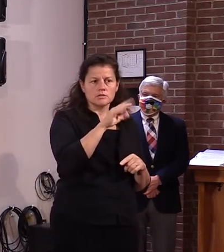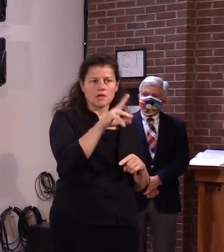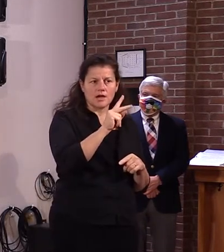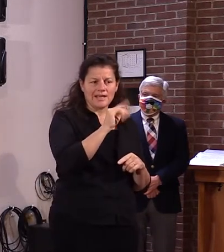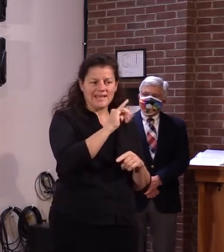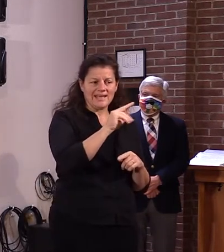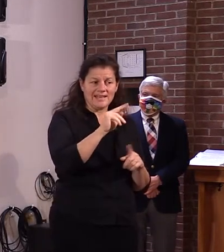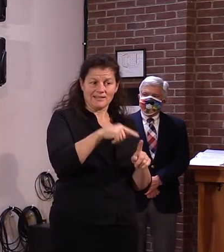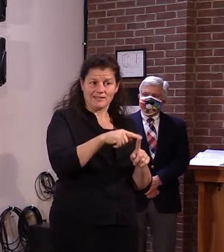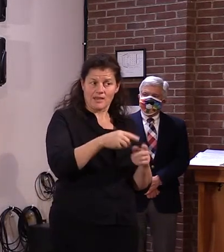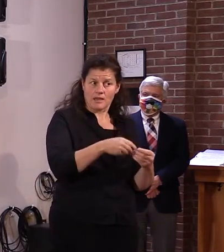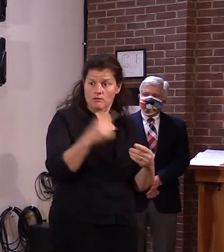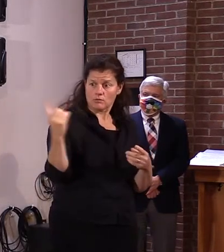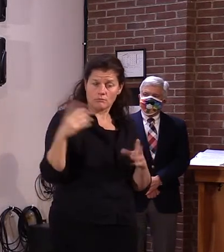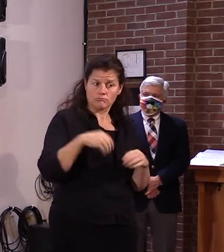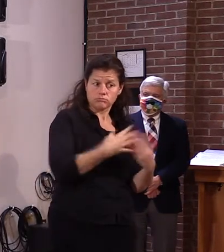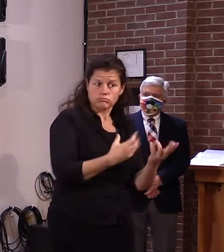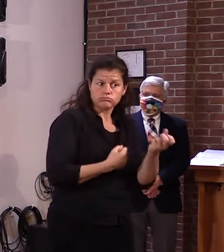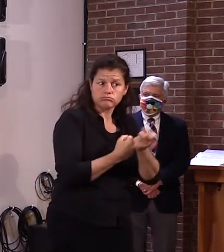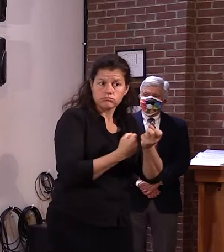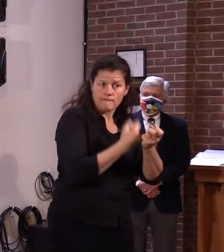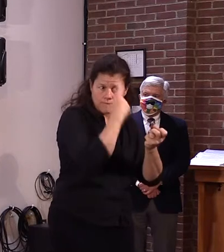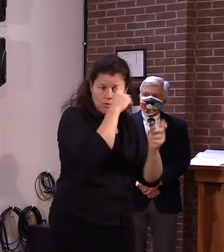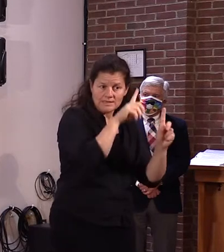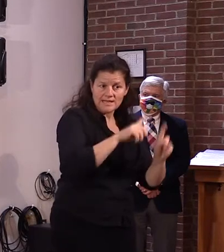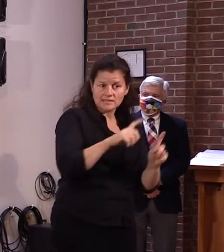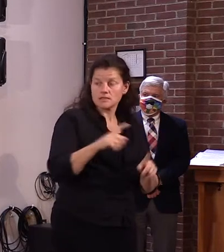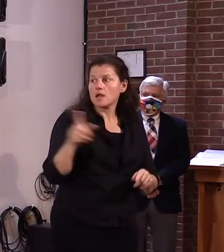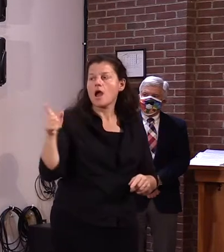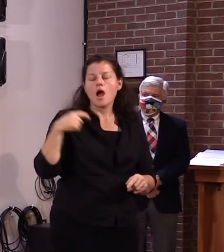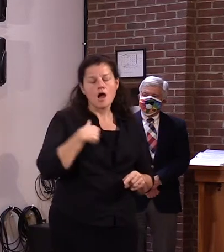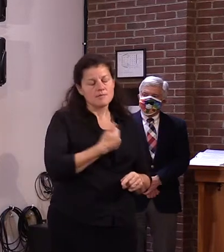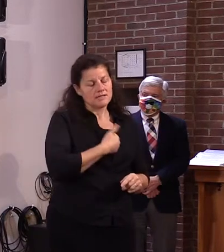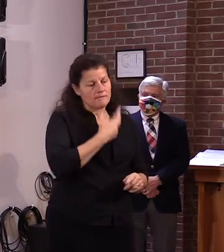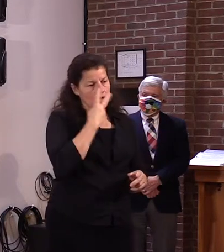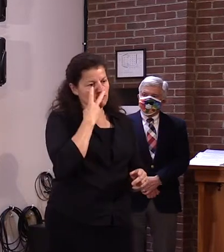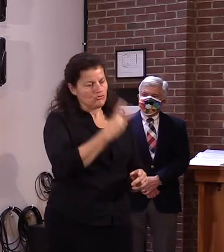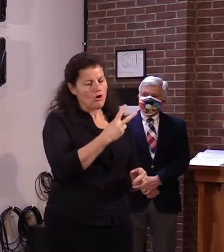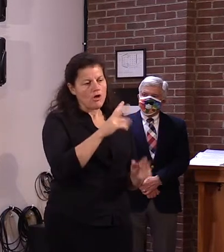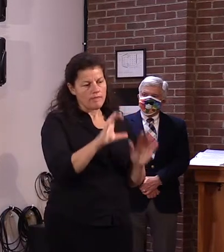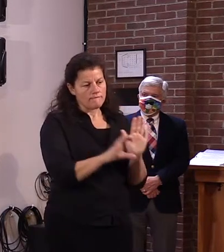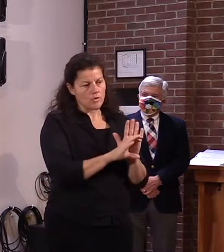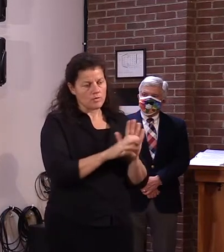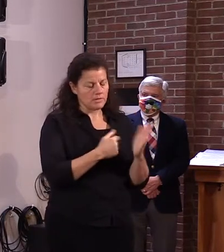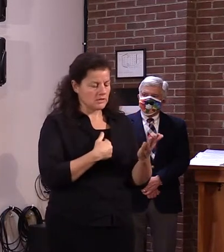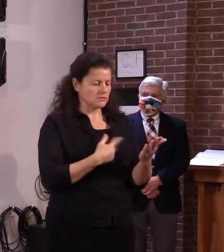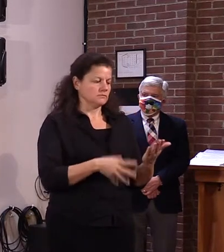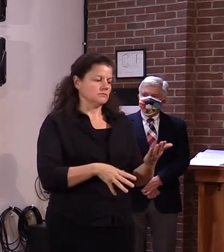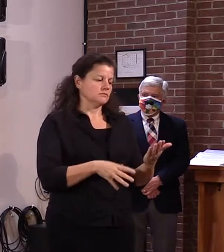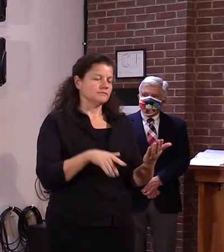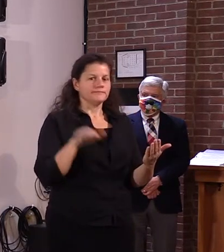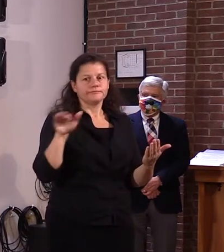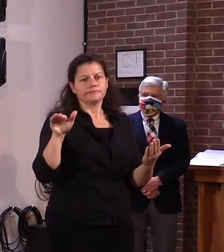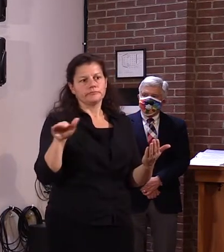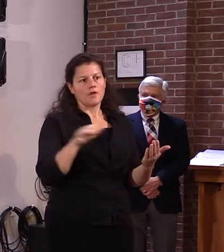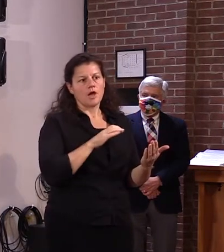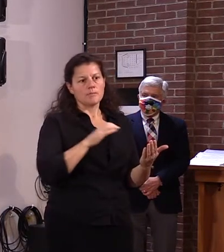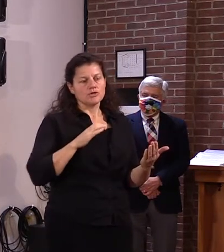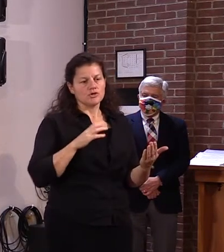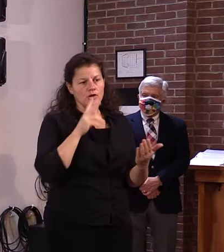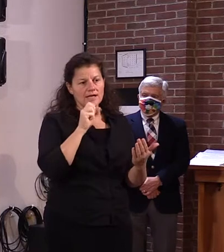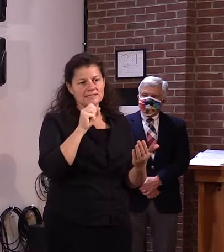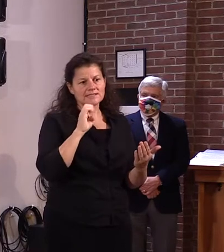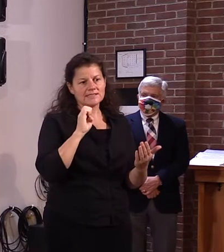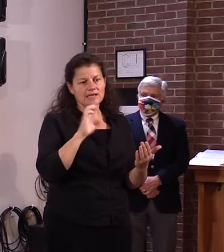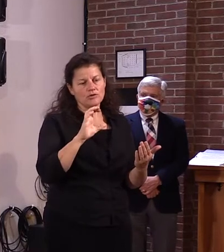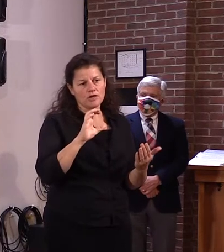Again, I saw the photo myself and was concerned. After seeing that, I asked our commissioner and our Secretary